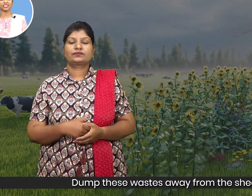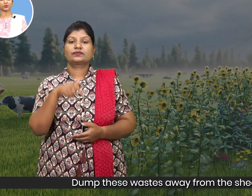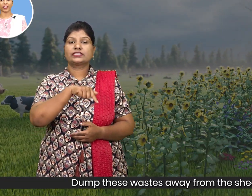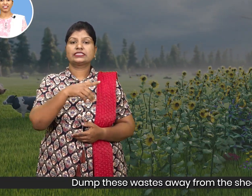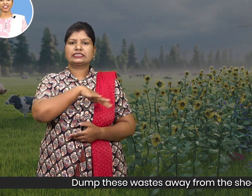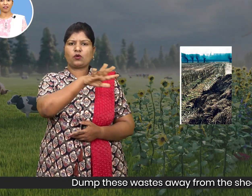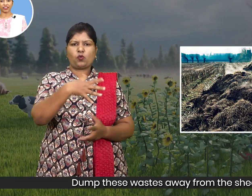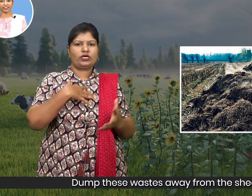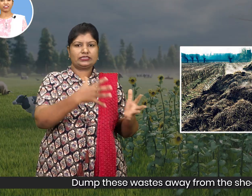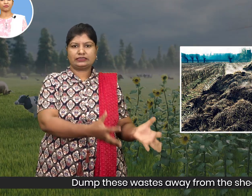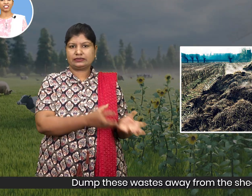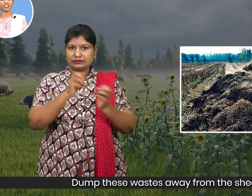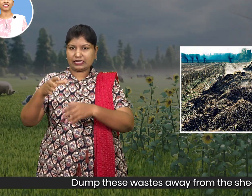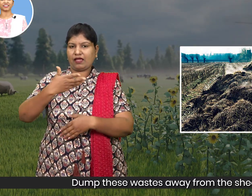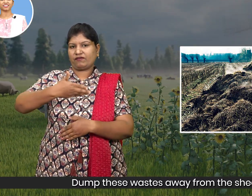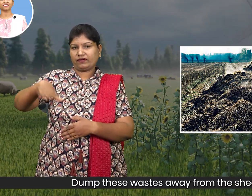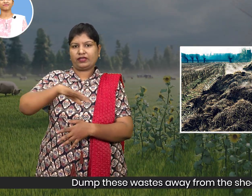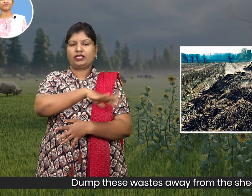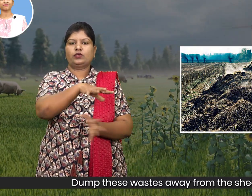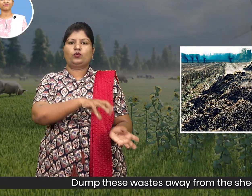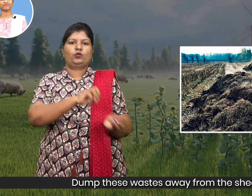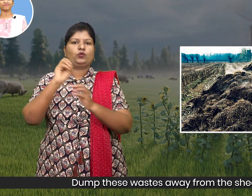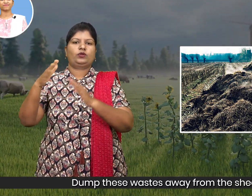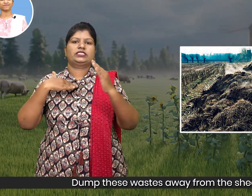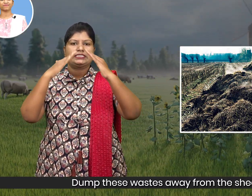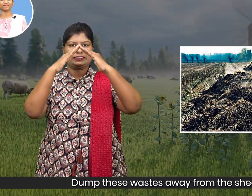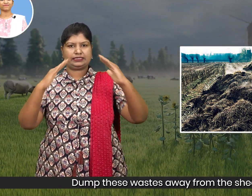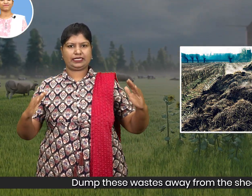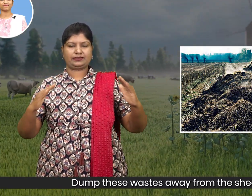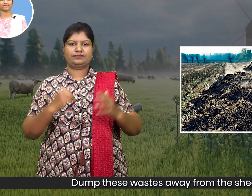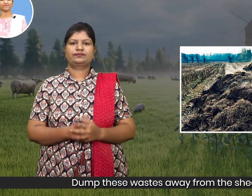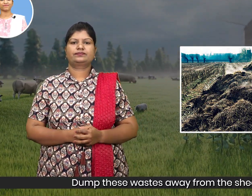Dump these waste away from the shed.